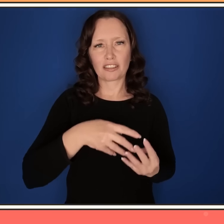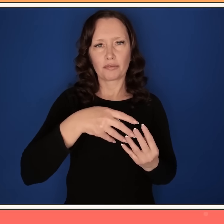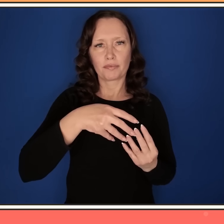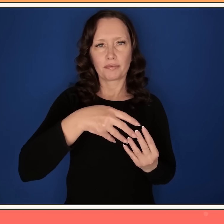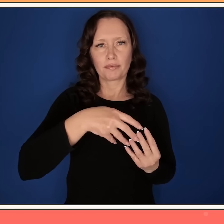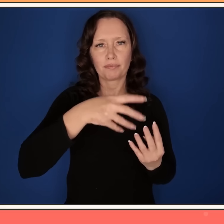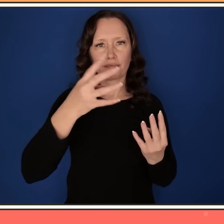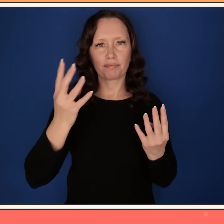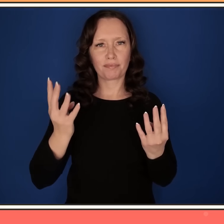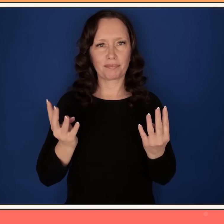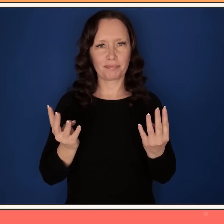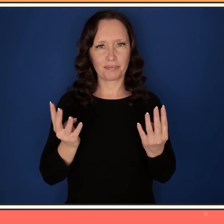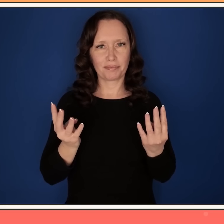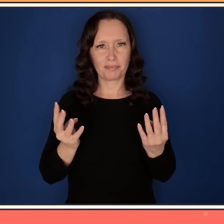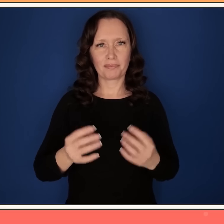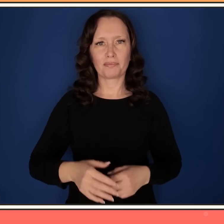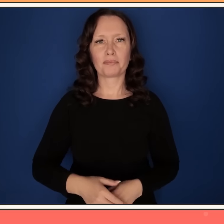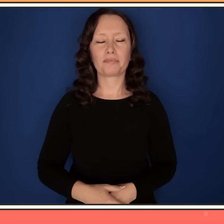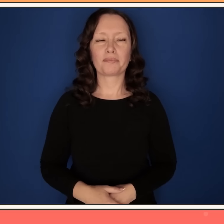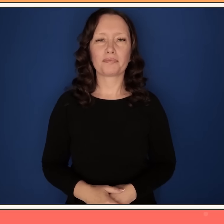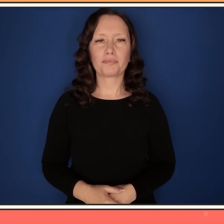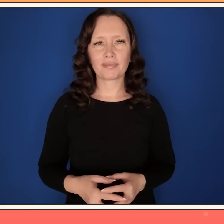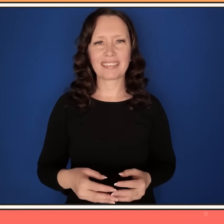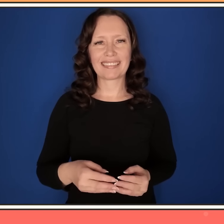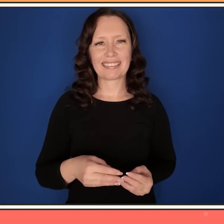7 colors arched after the rain.